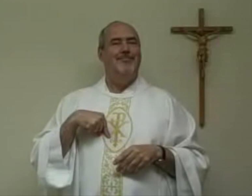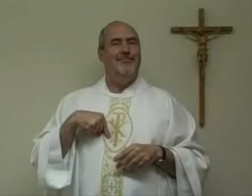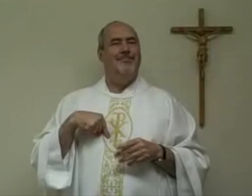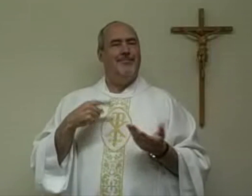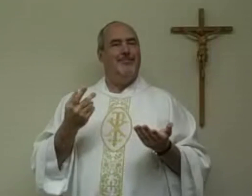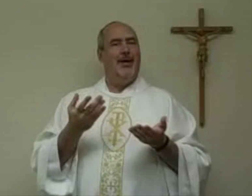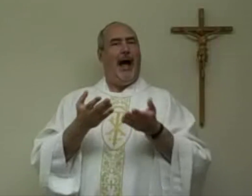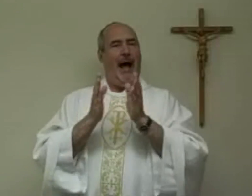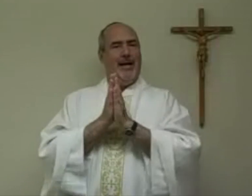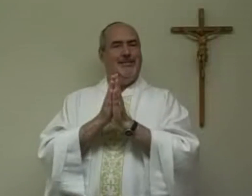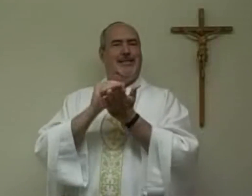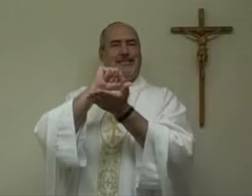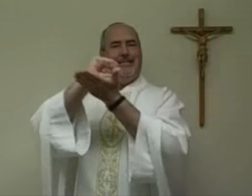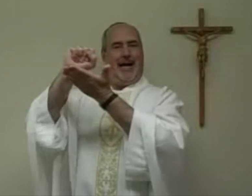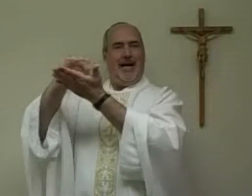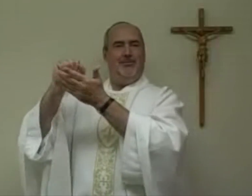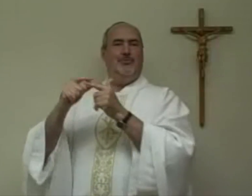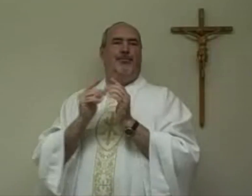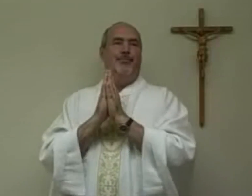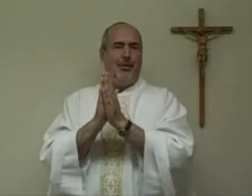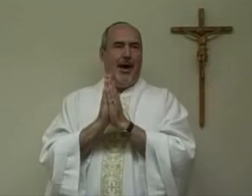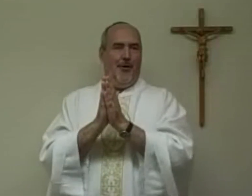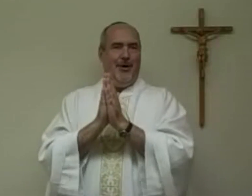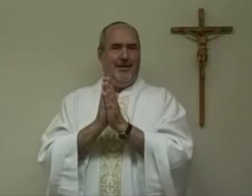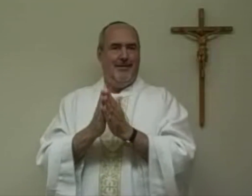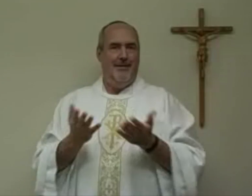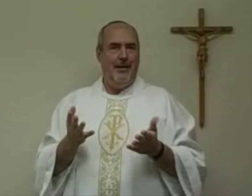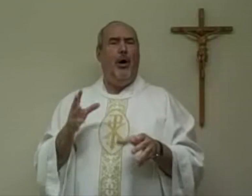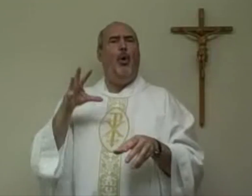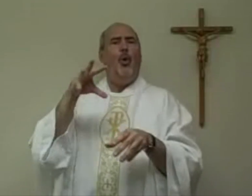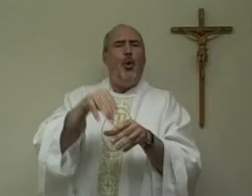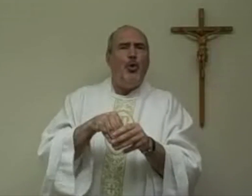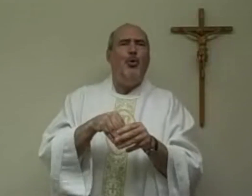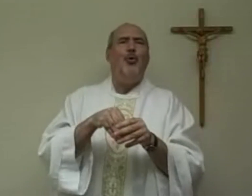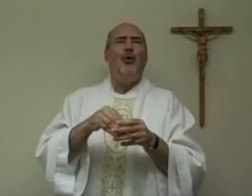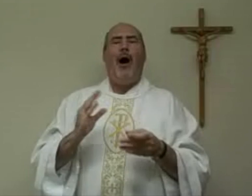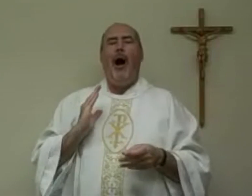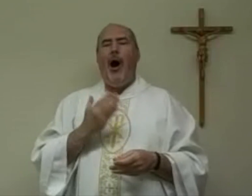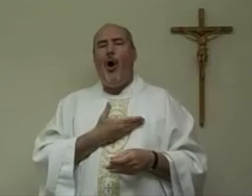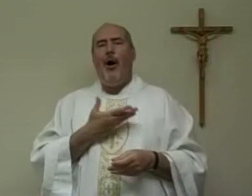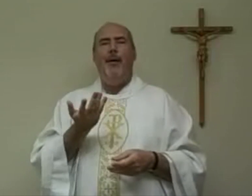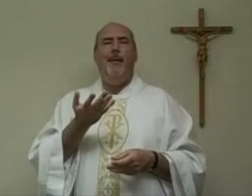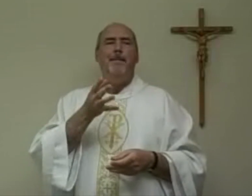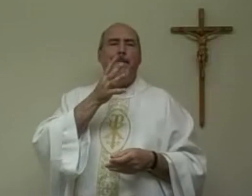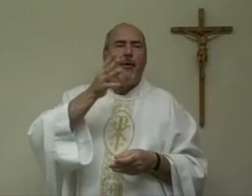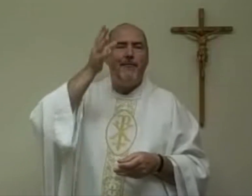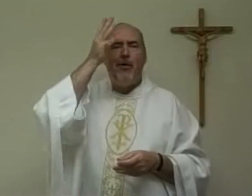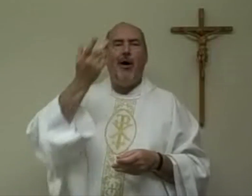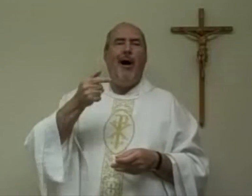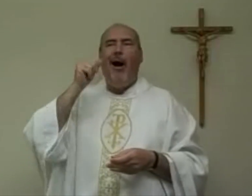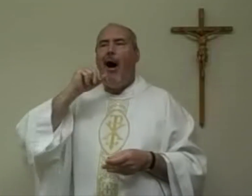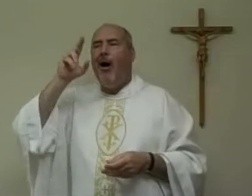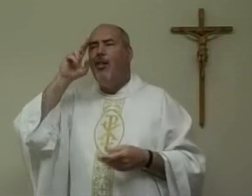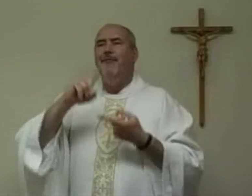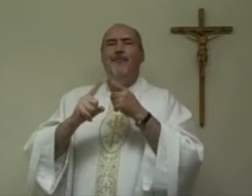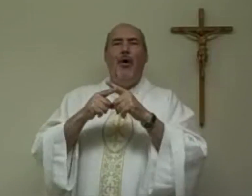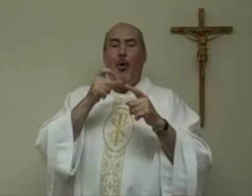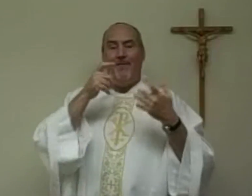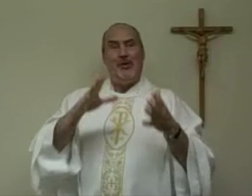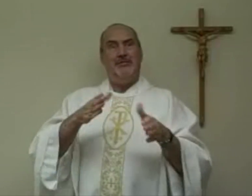as Catholics, we believe that in asking the saints to pray for us. And that includes our parents,